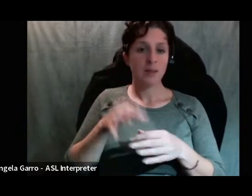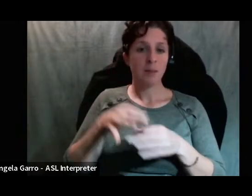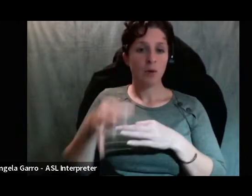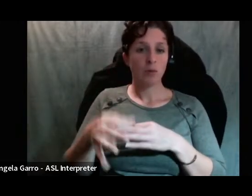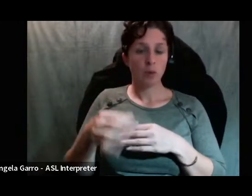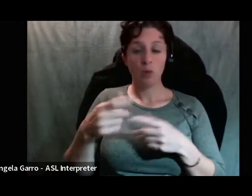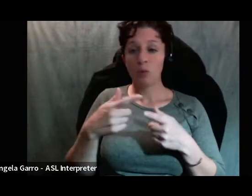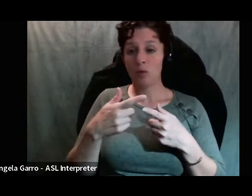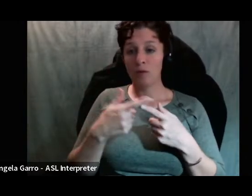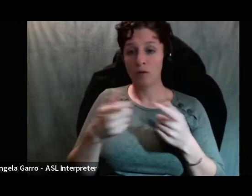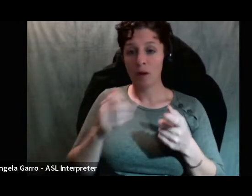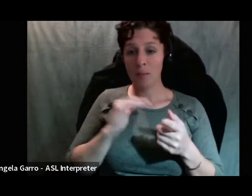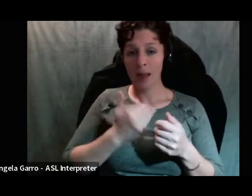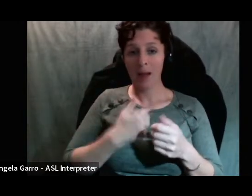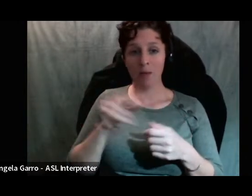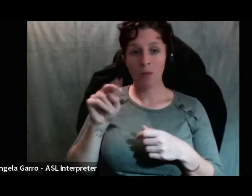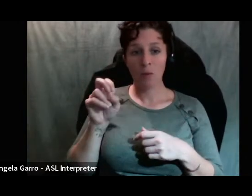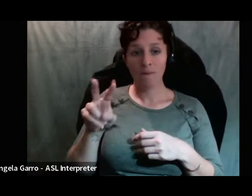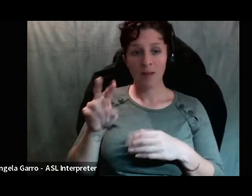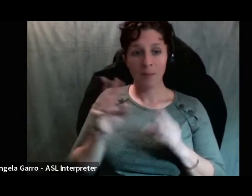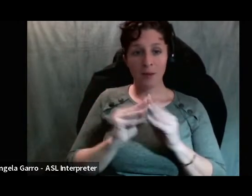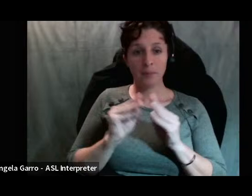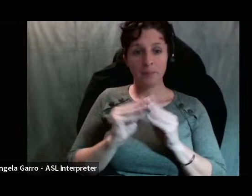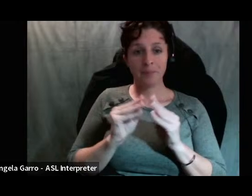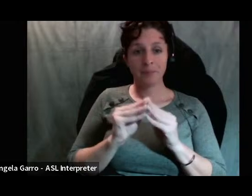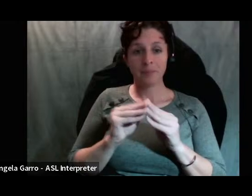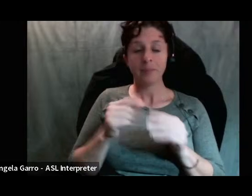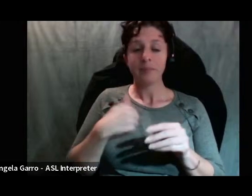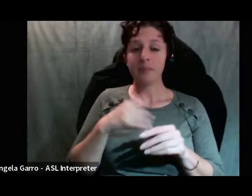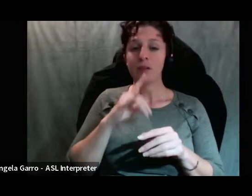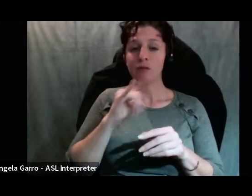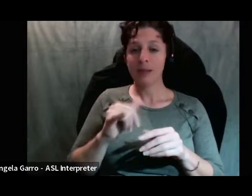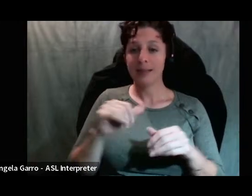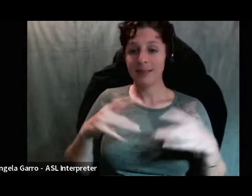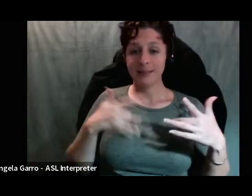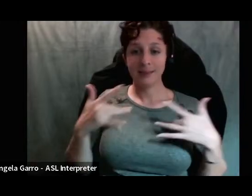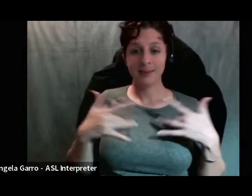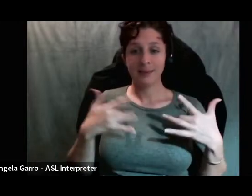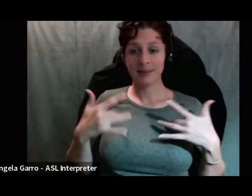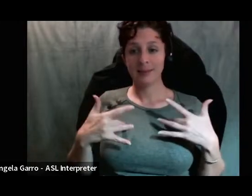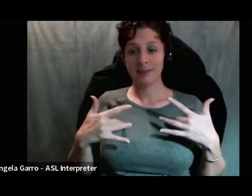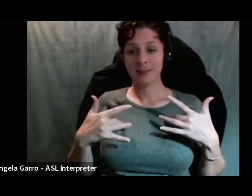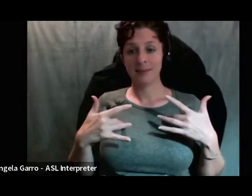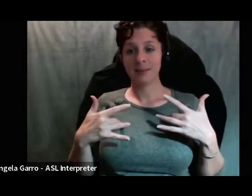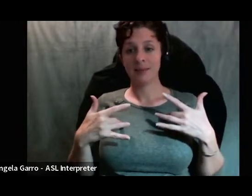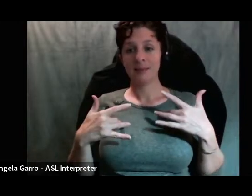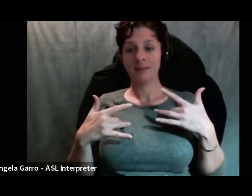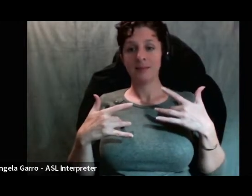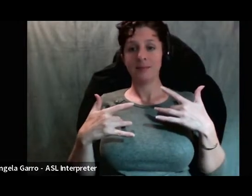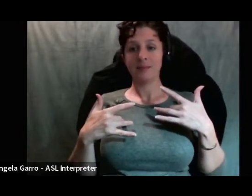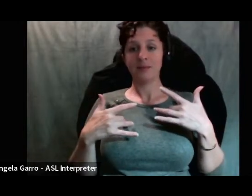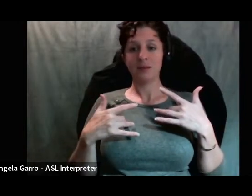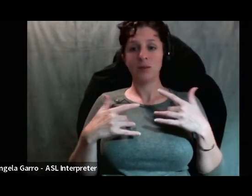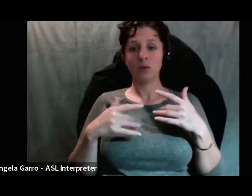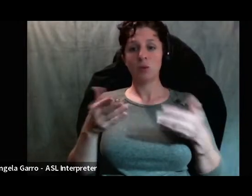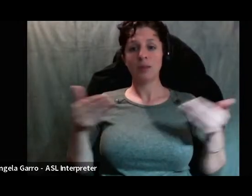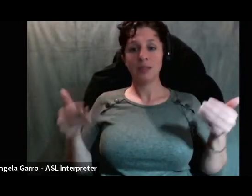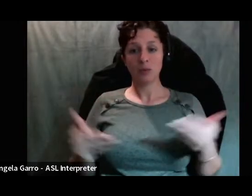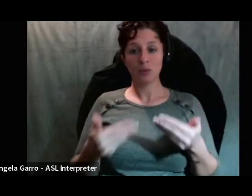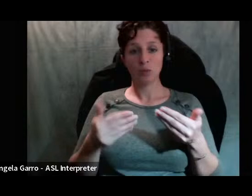our November meeting. I'm really excited to introduce Joanna